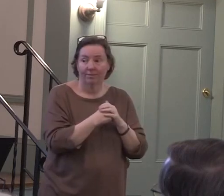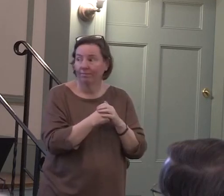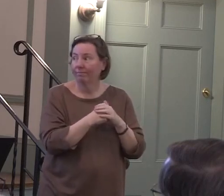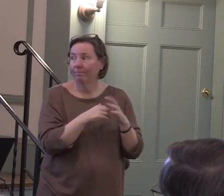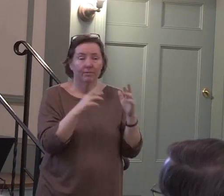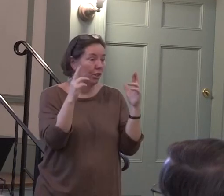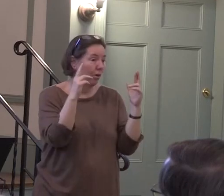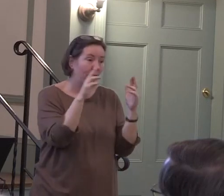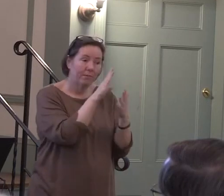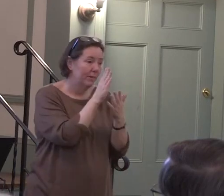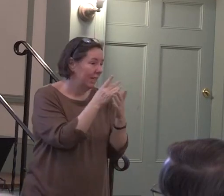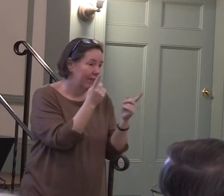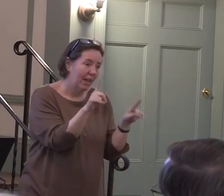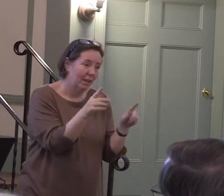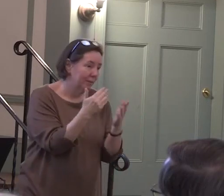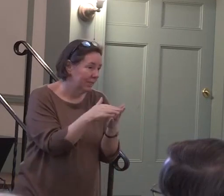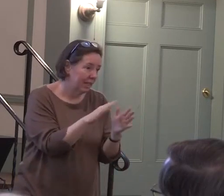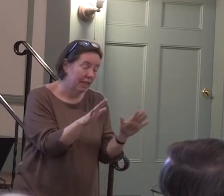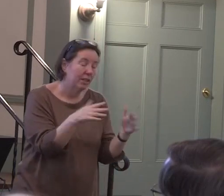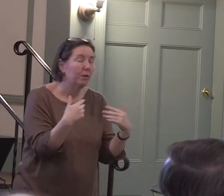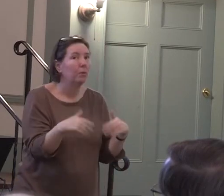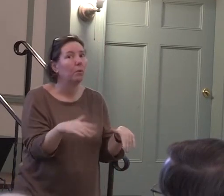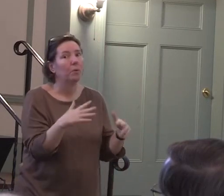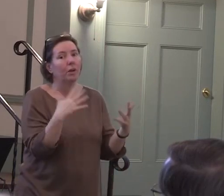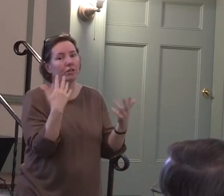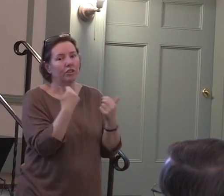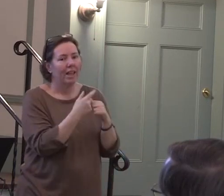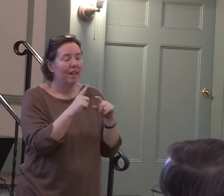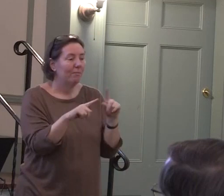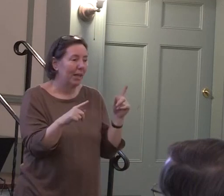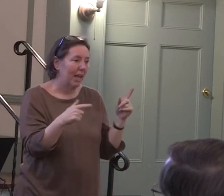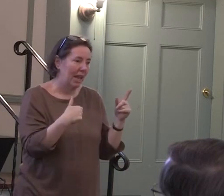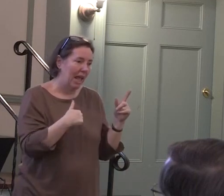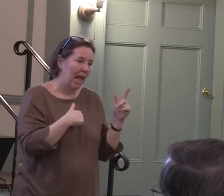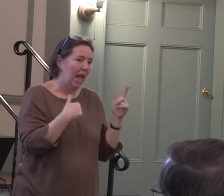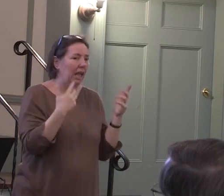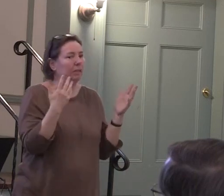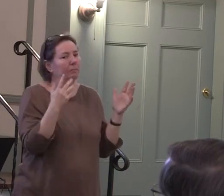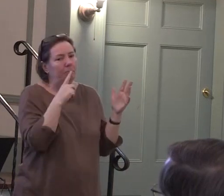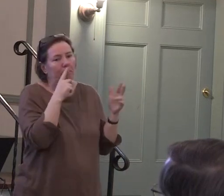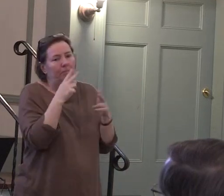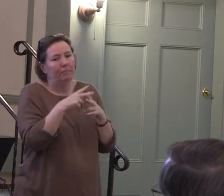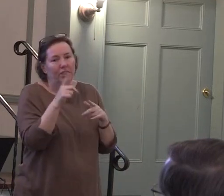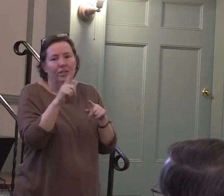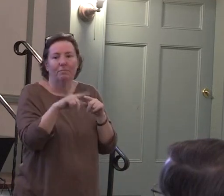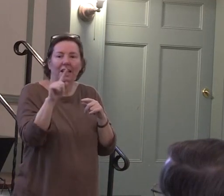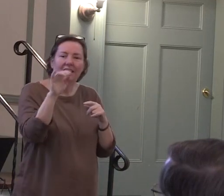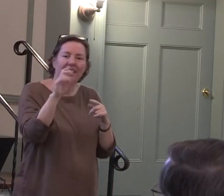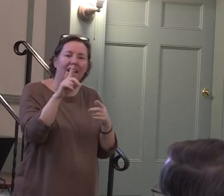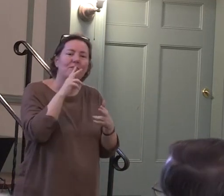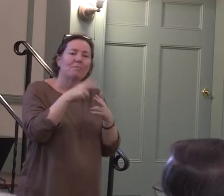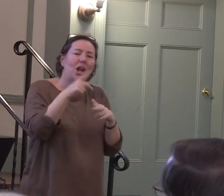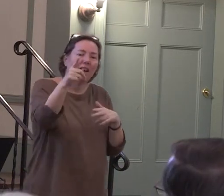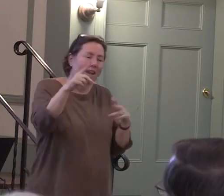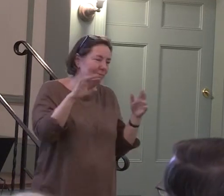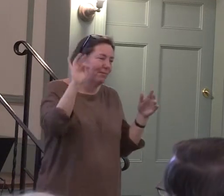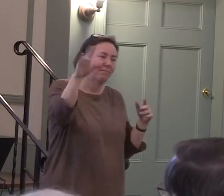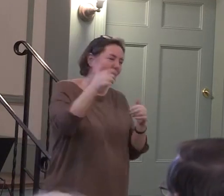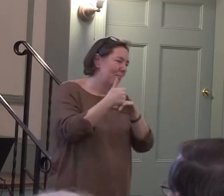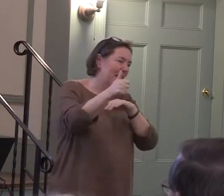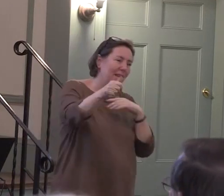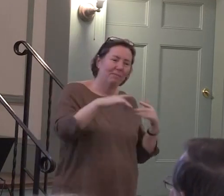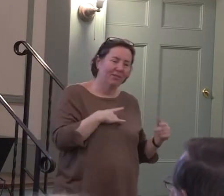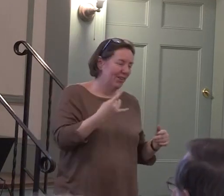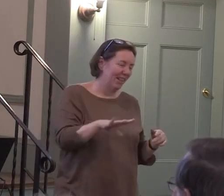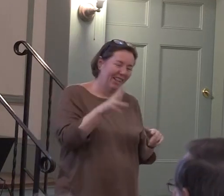Hopefully we'll never experience it again. But I wasn't sure if I wanted to mention it. Ted brought it up, so I thought, why not blame Ted if you